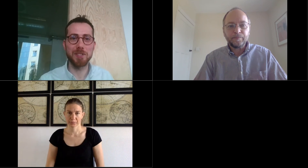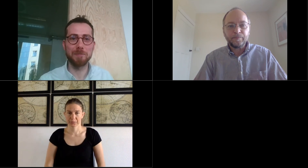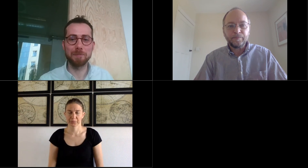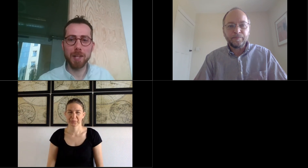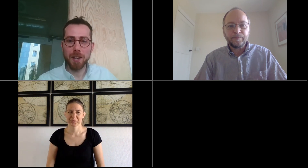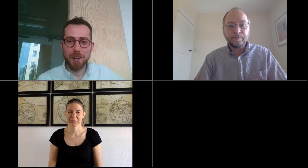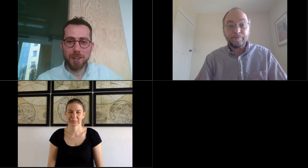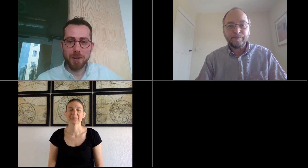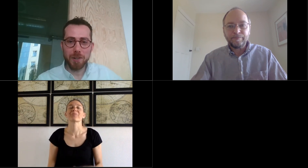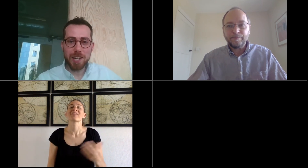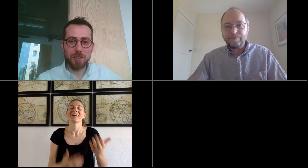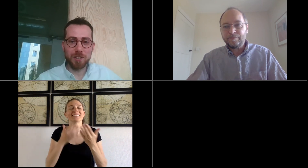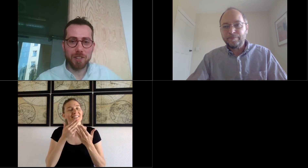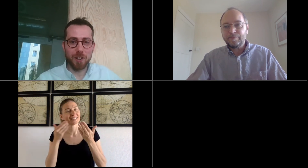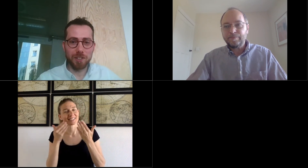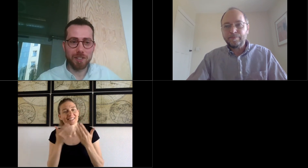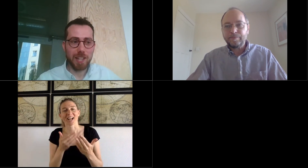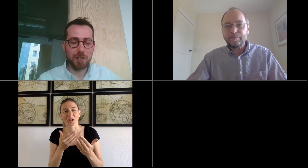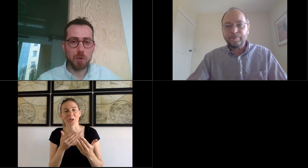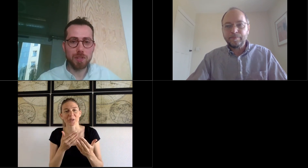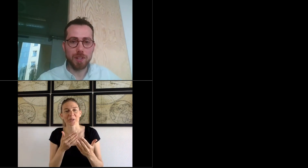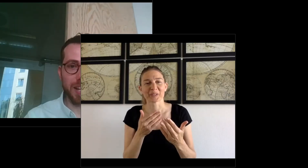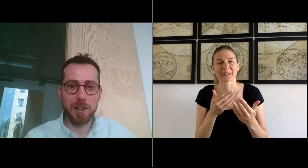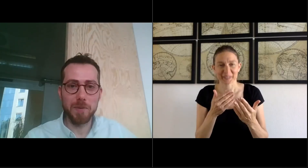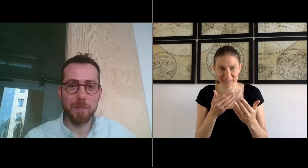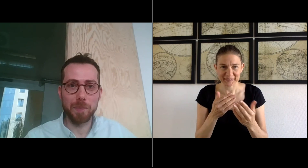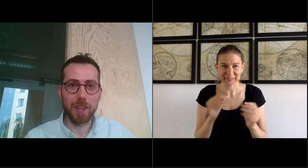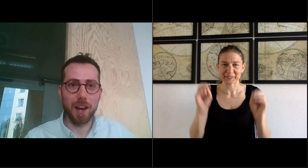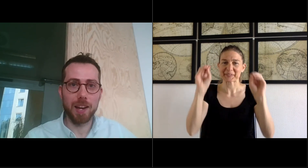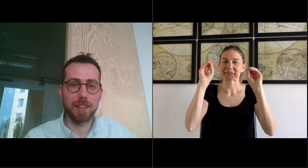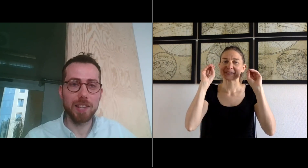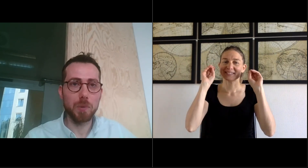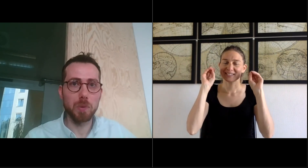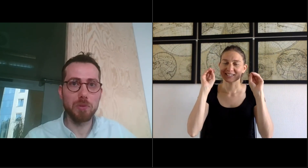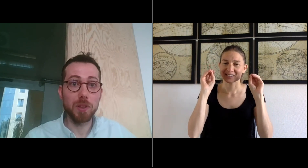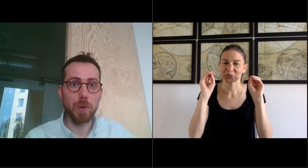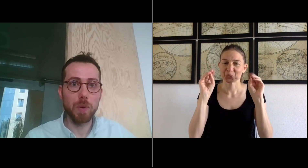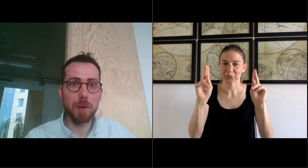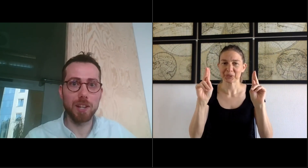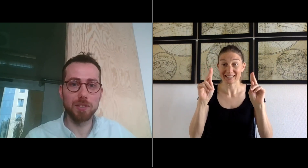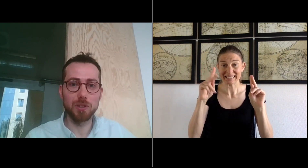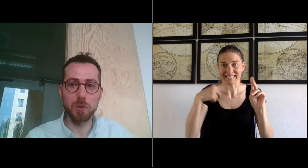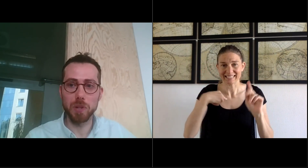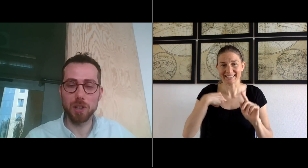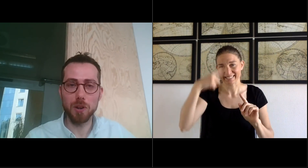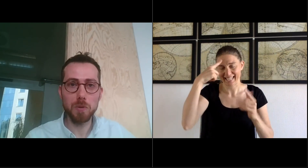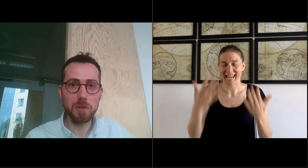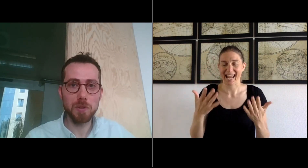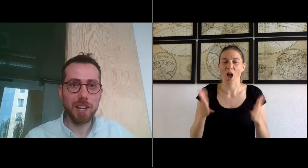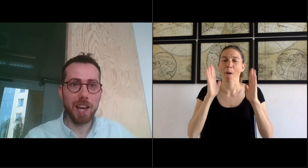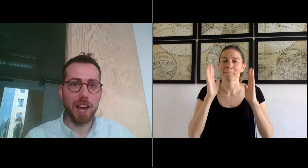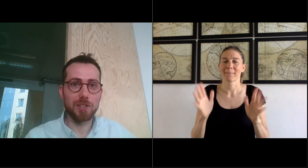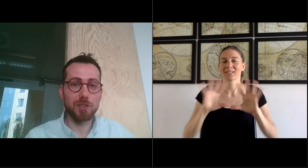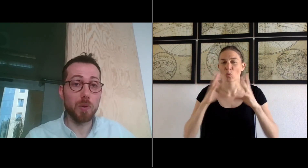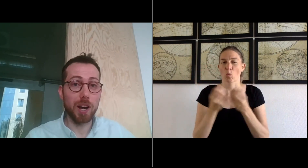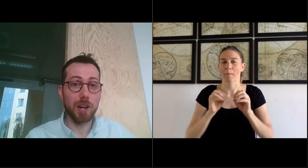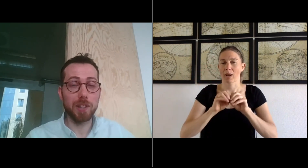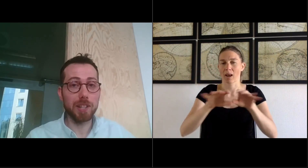Thank you very much. Okay, and on that note, I think we will bring the webinar to a